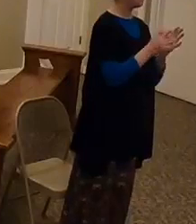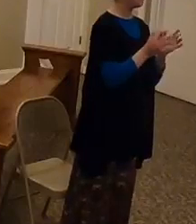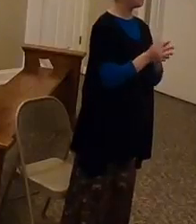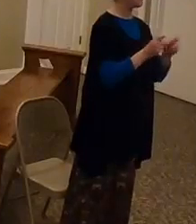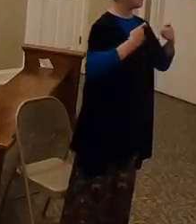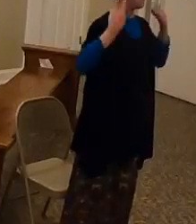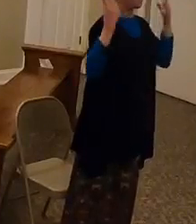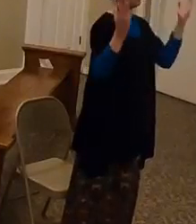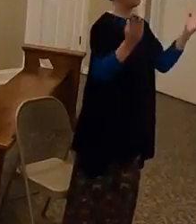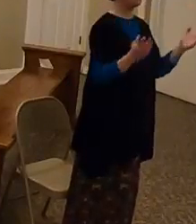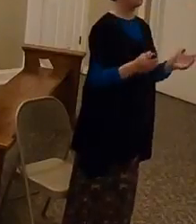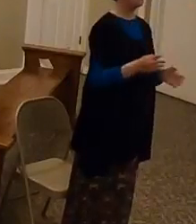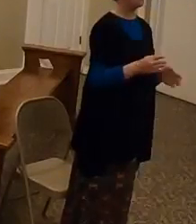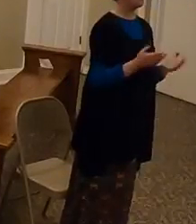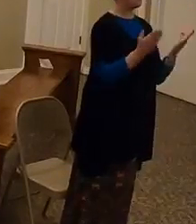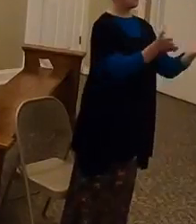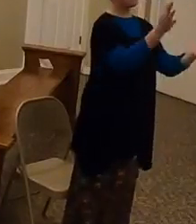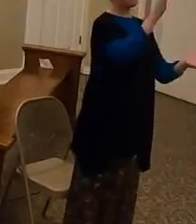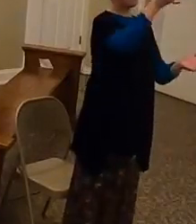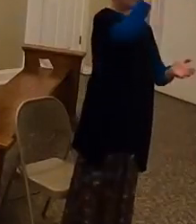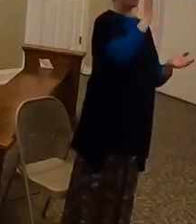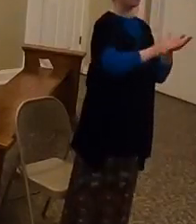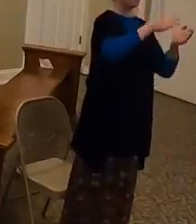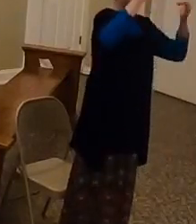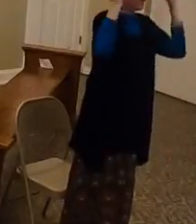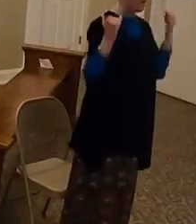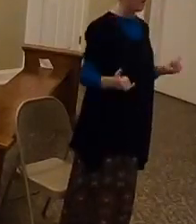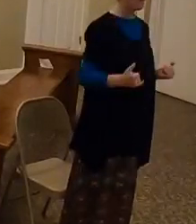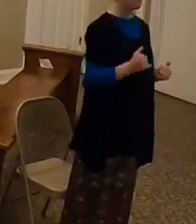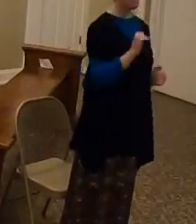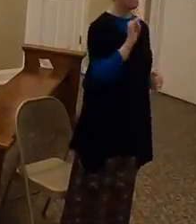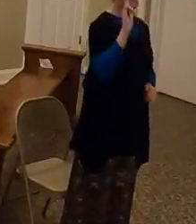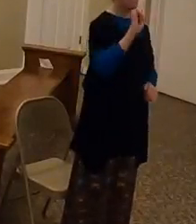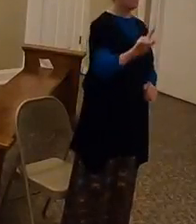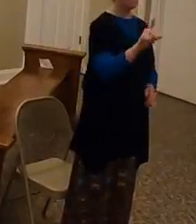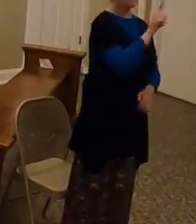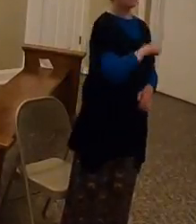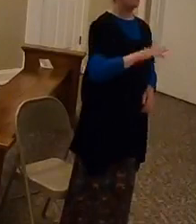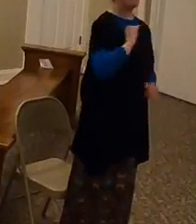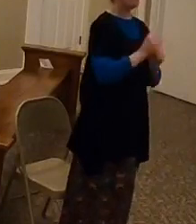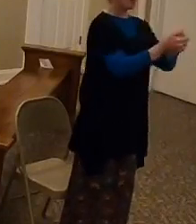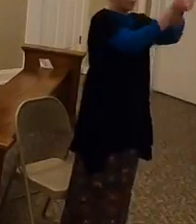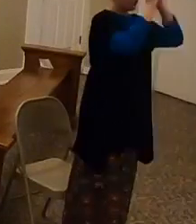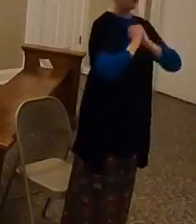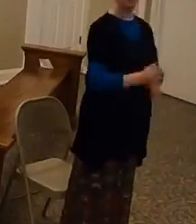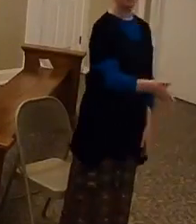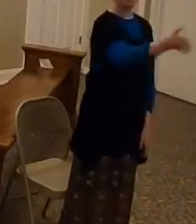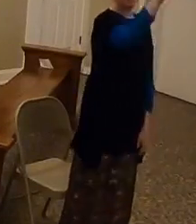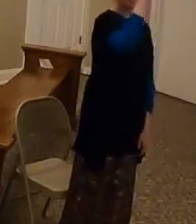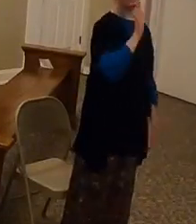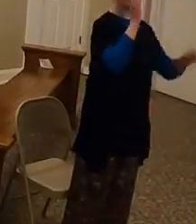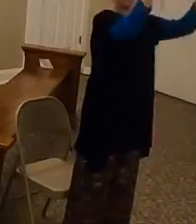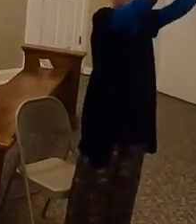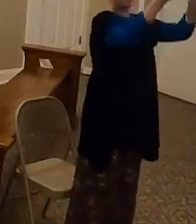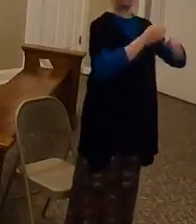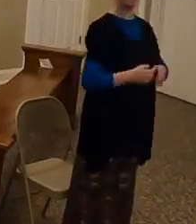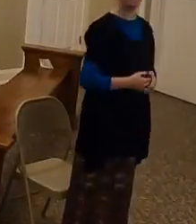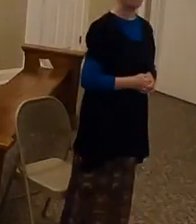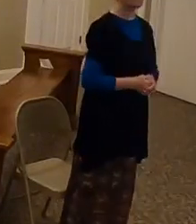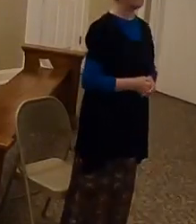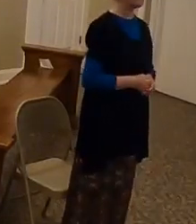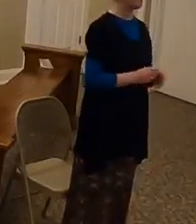name. Hallelujah. Let's give God glory right now. My God, I love you, Lord. I worship you, oh God. Hallelujah, Jesus.